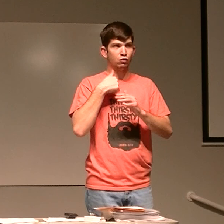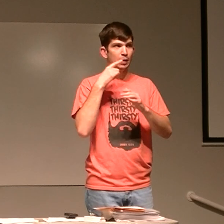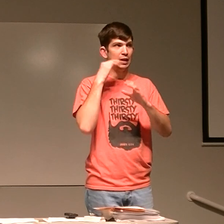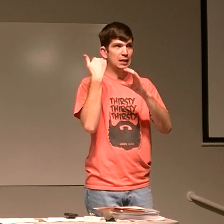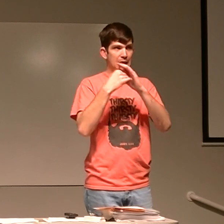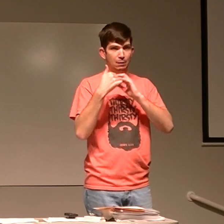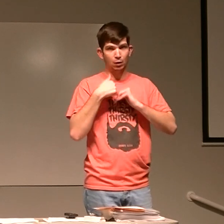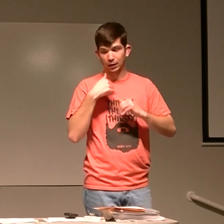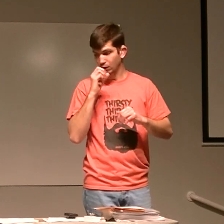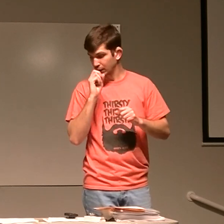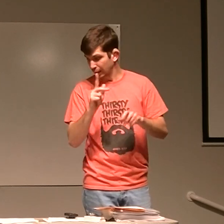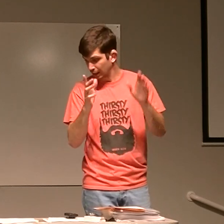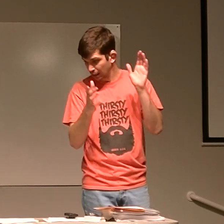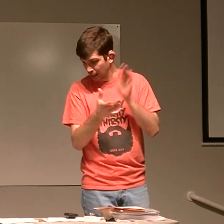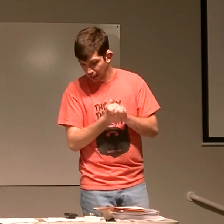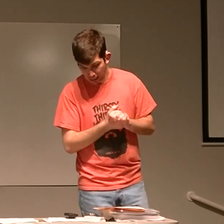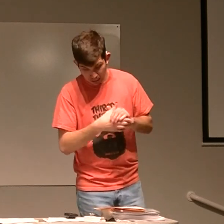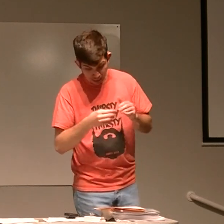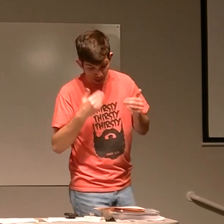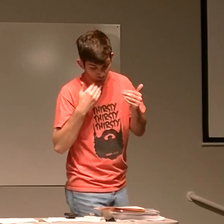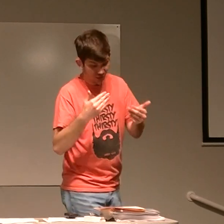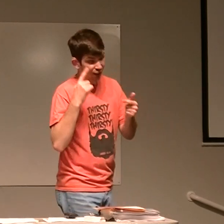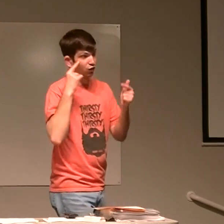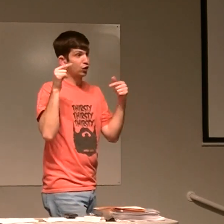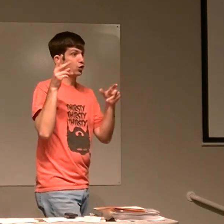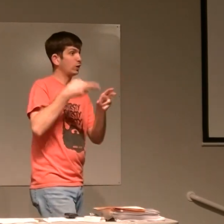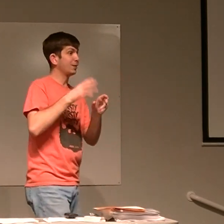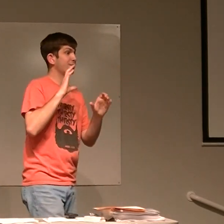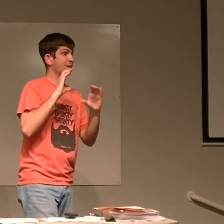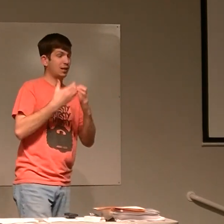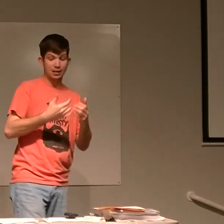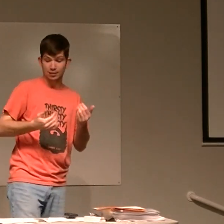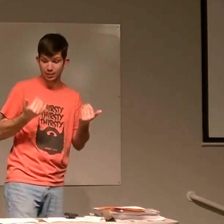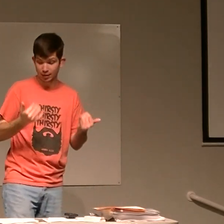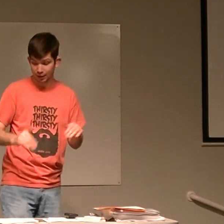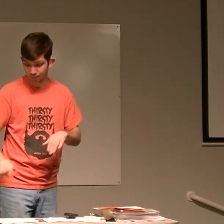ask for me and email me, okay? And I want to thank you for joining the class tonight.